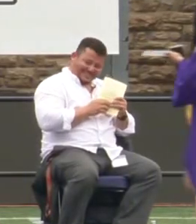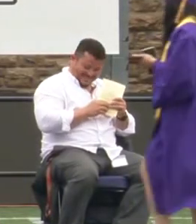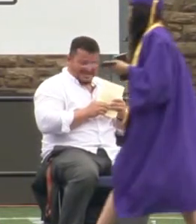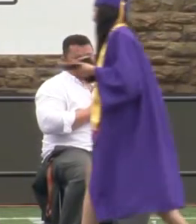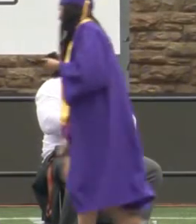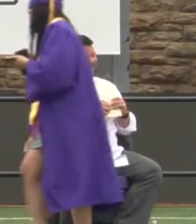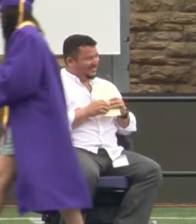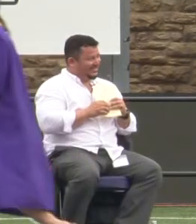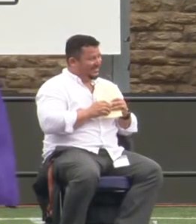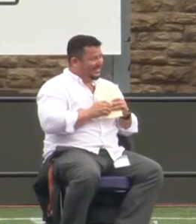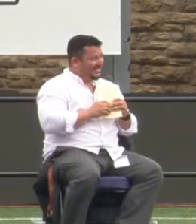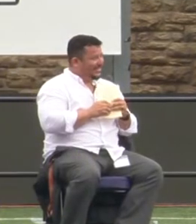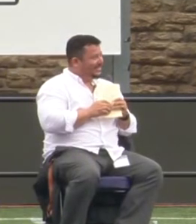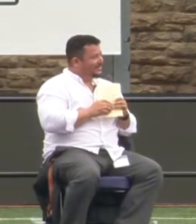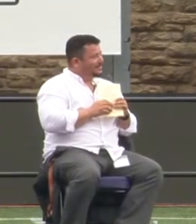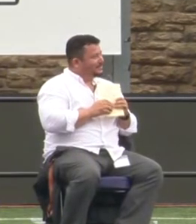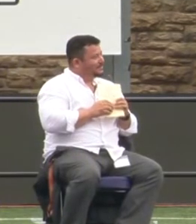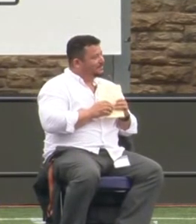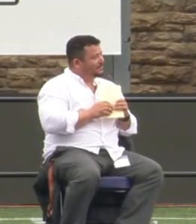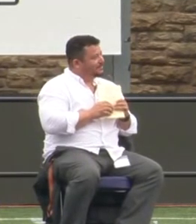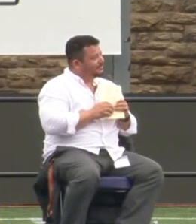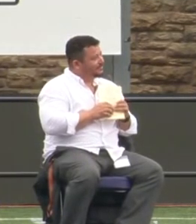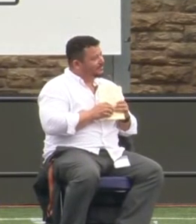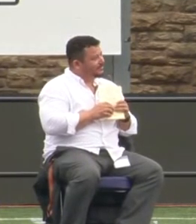Victor Mora Trejo.